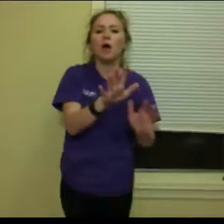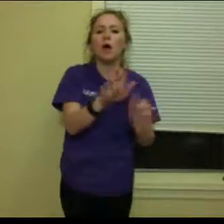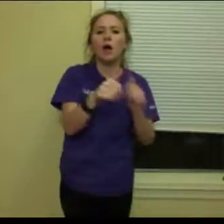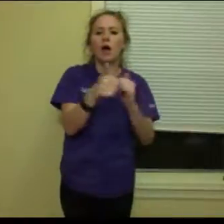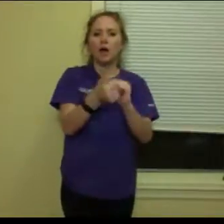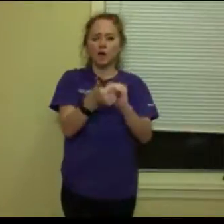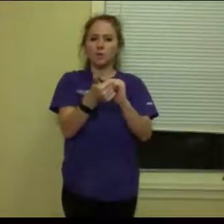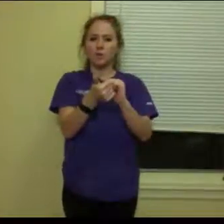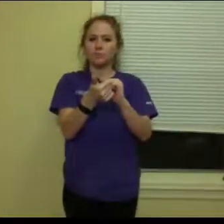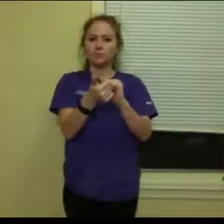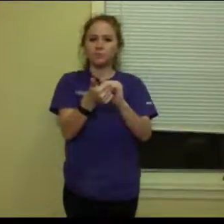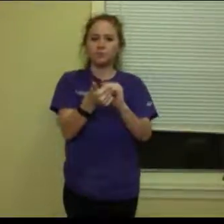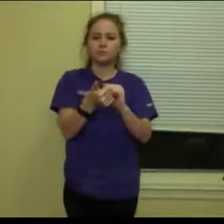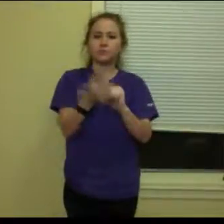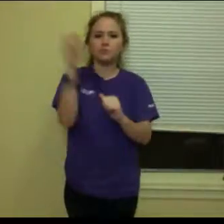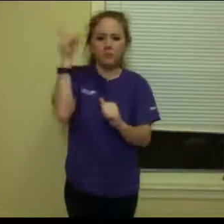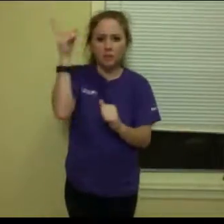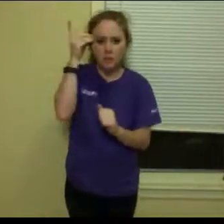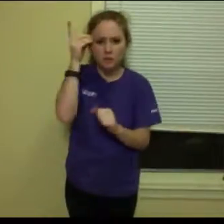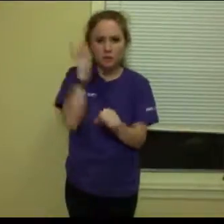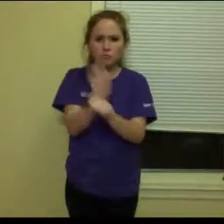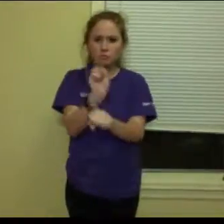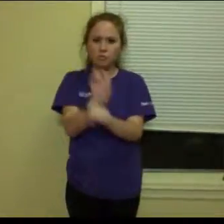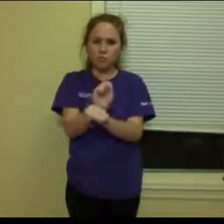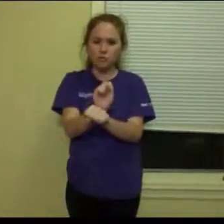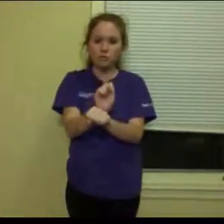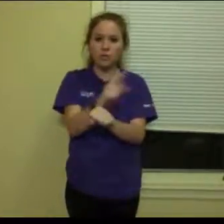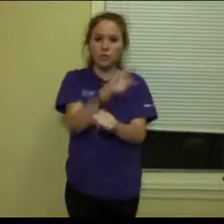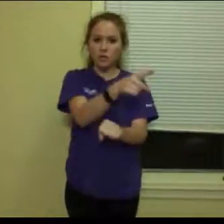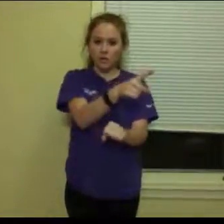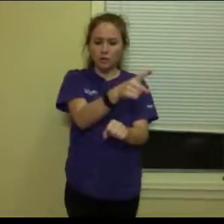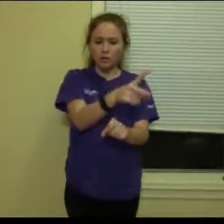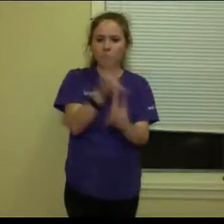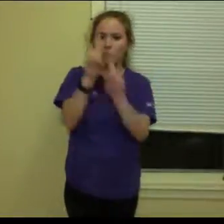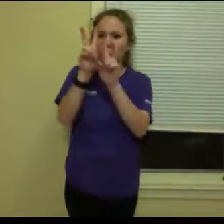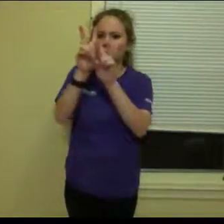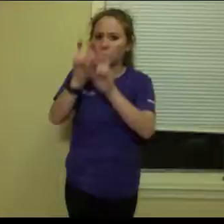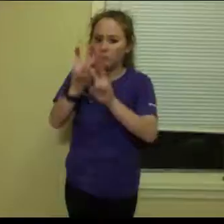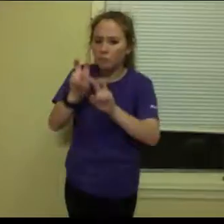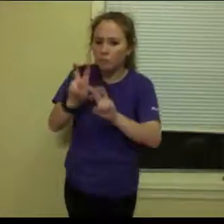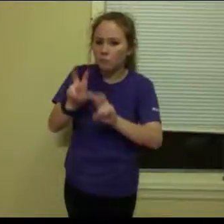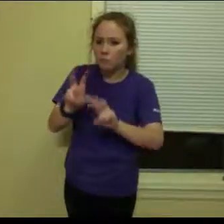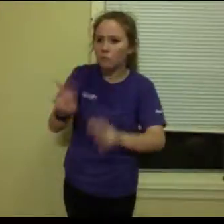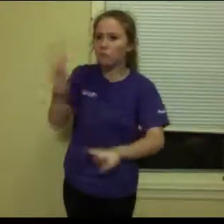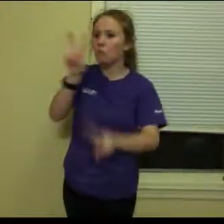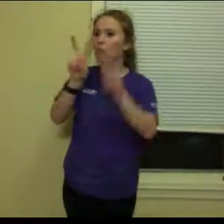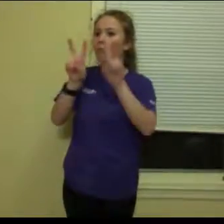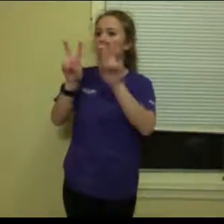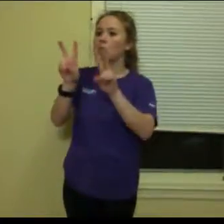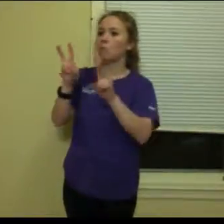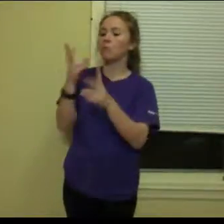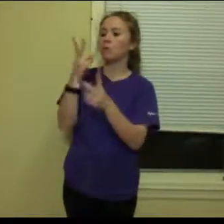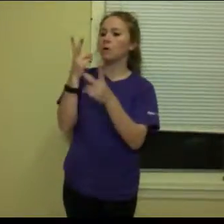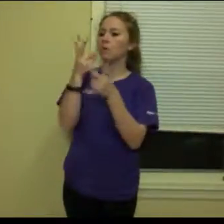to how we do democracy. So you ask someone, how does democracy work?